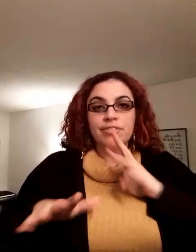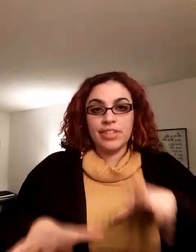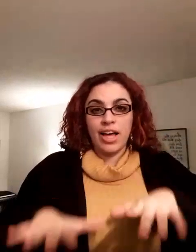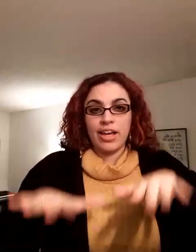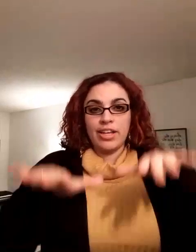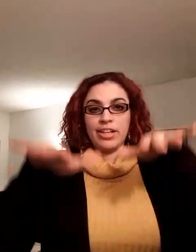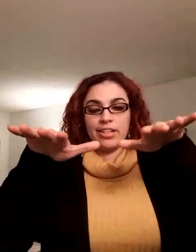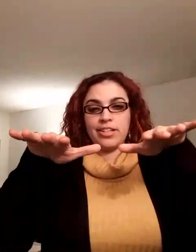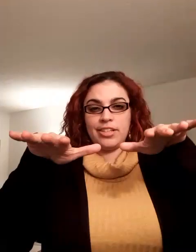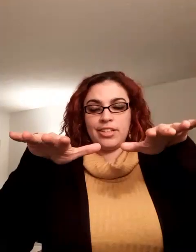flood.